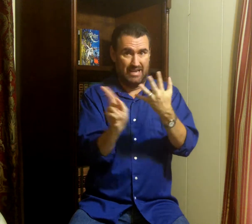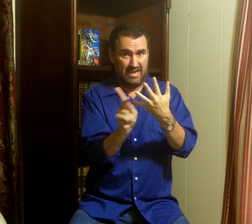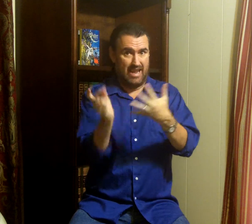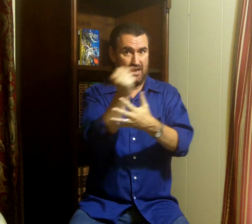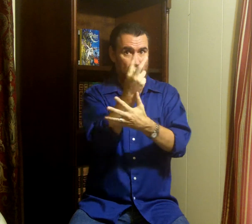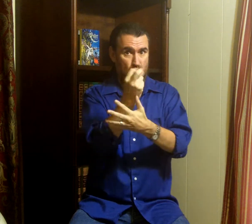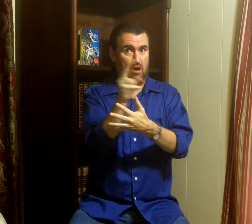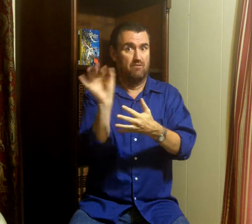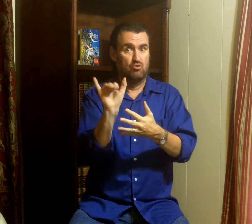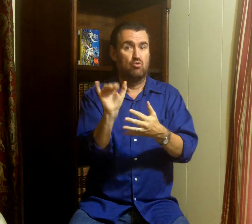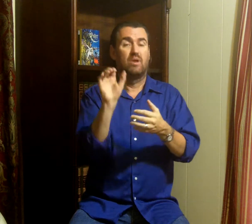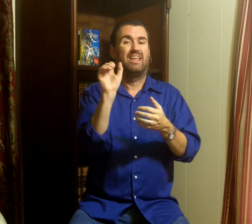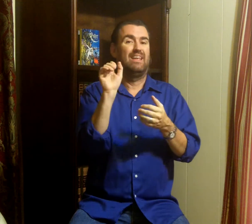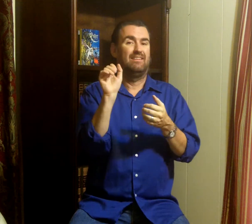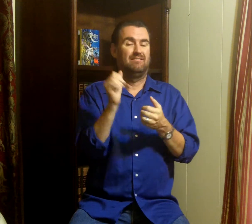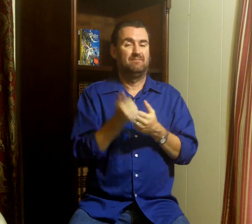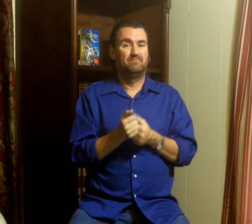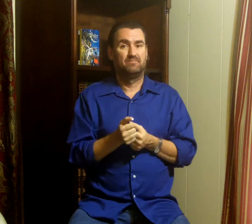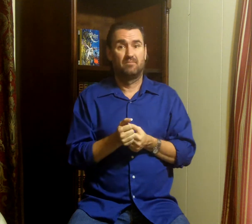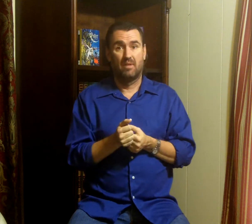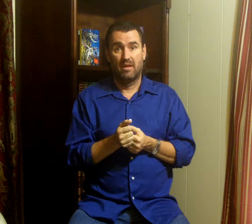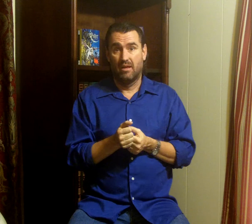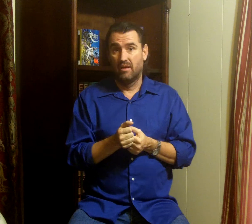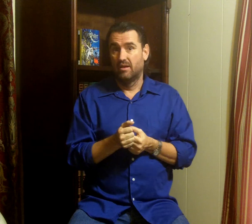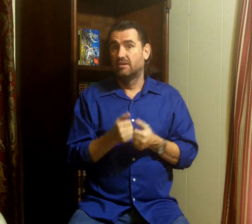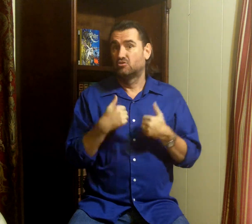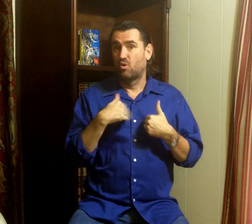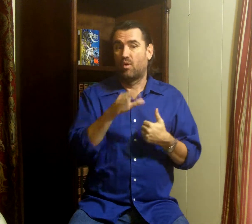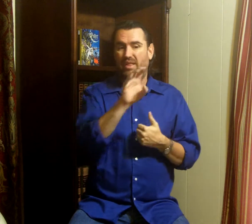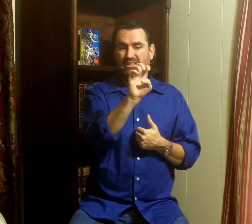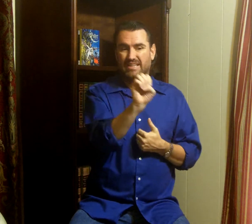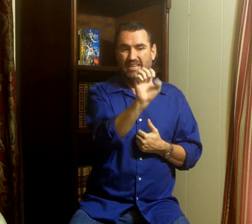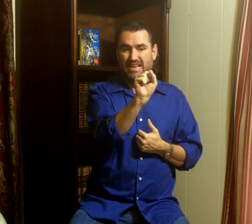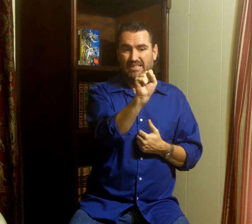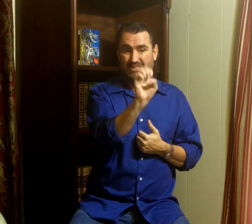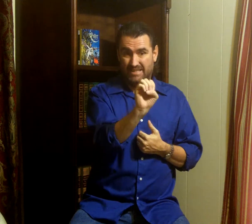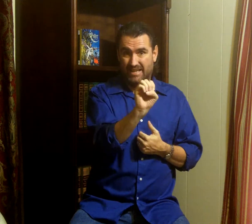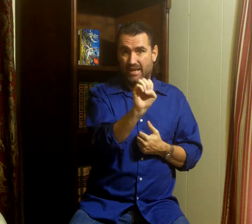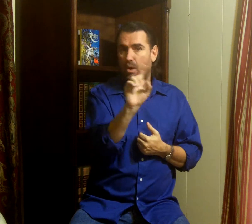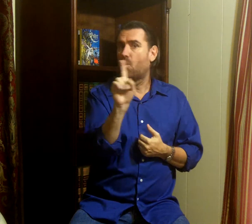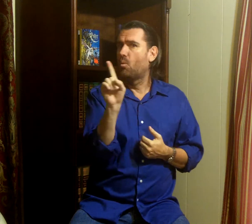So ESSE, and if you want to find information about it, it's at